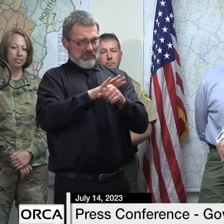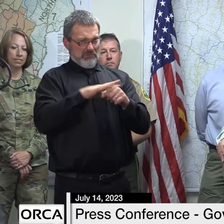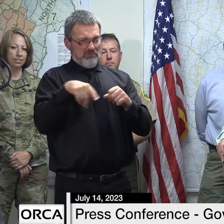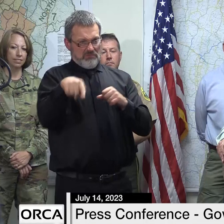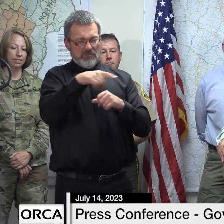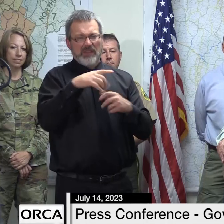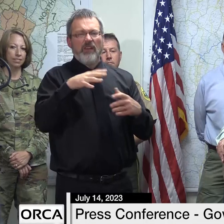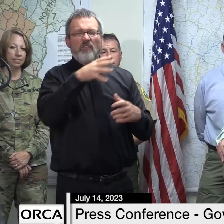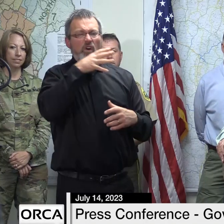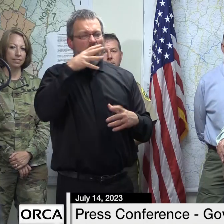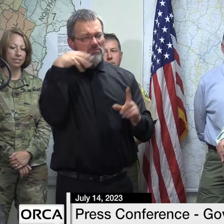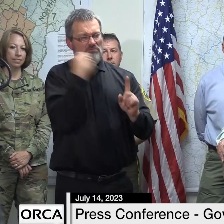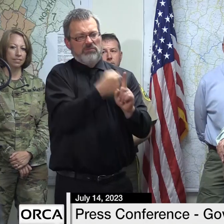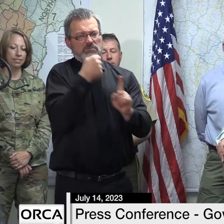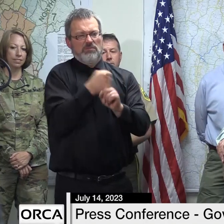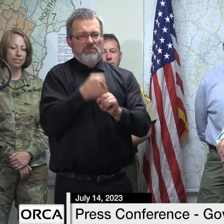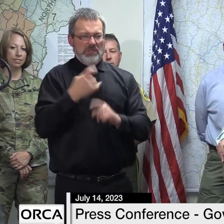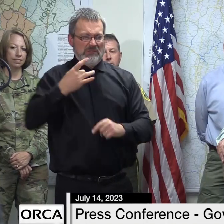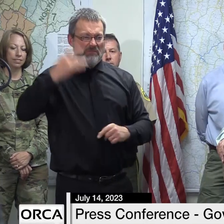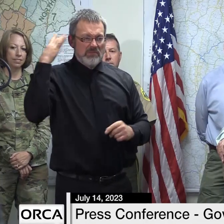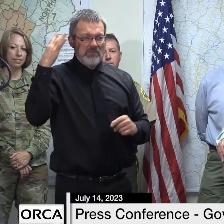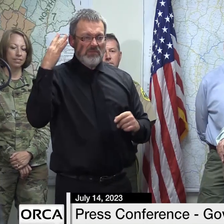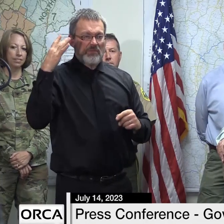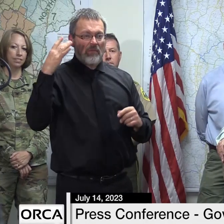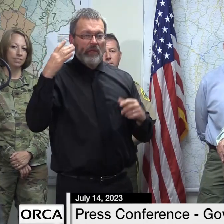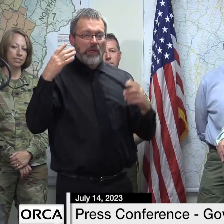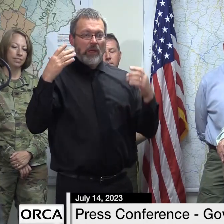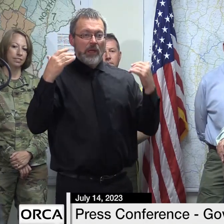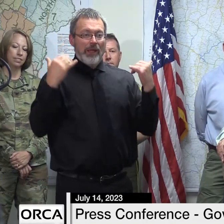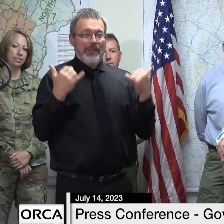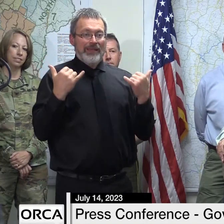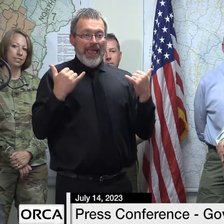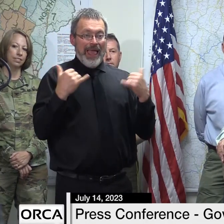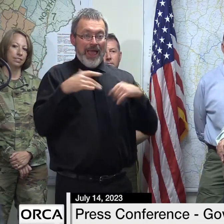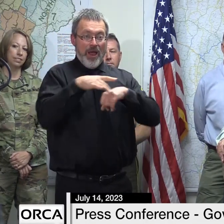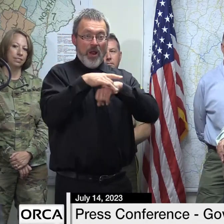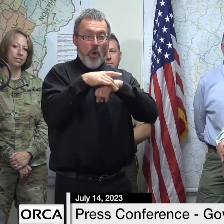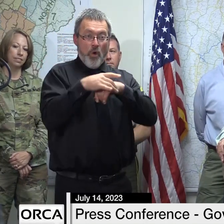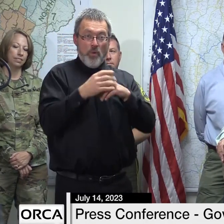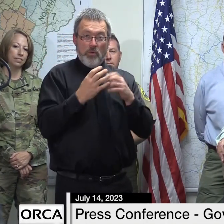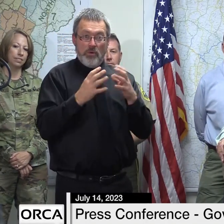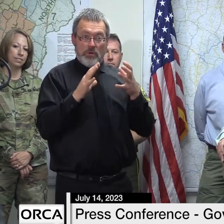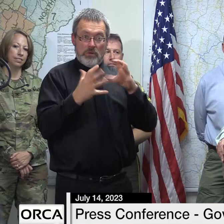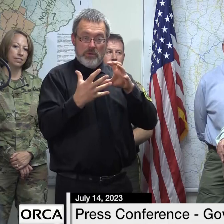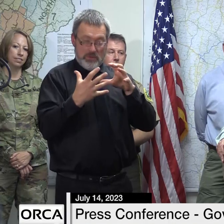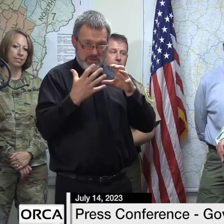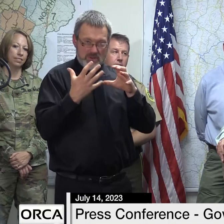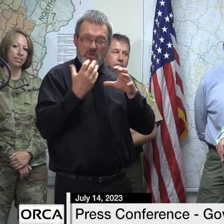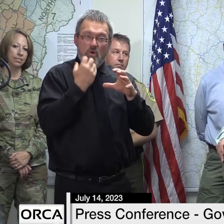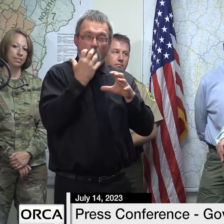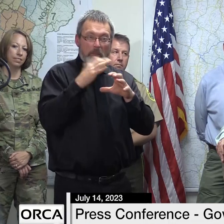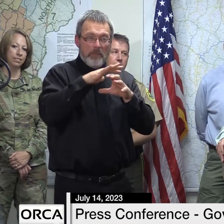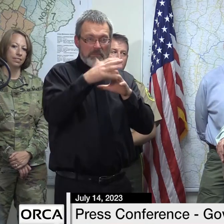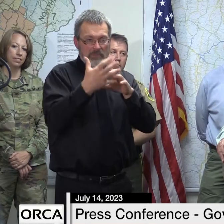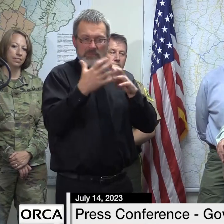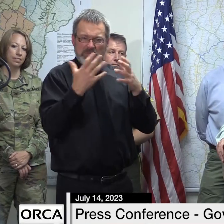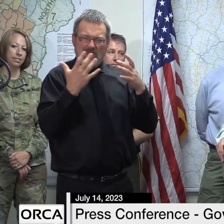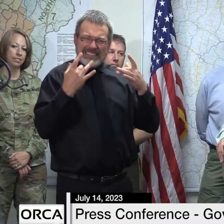as the climate warms and severe weather events continue to happen, are you concerned about long-term food